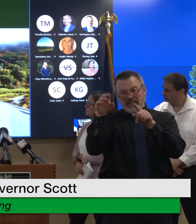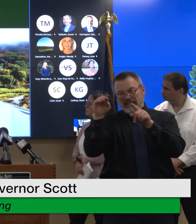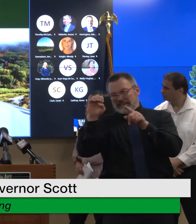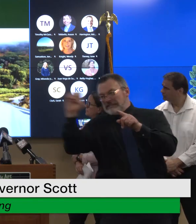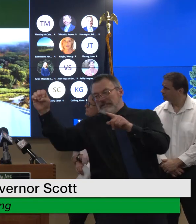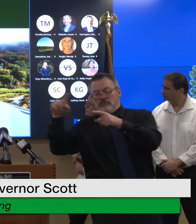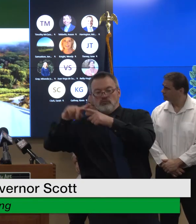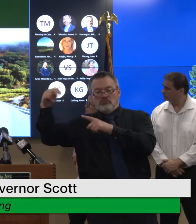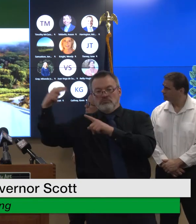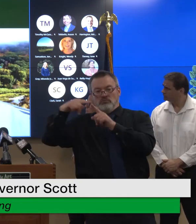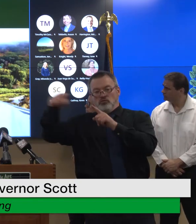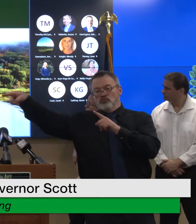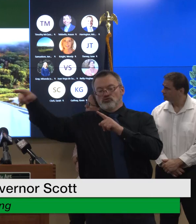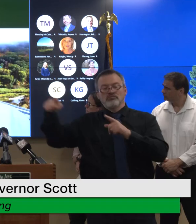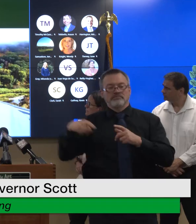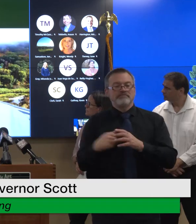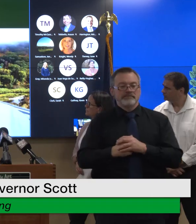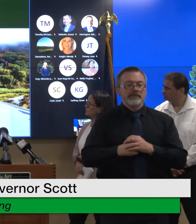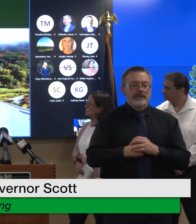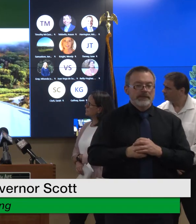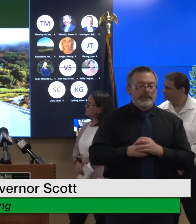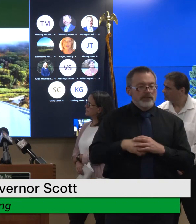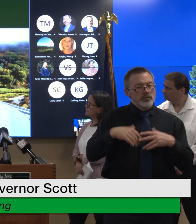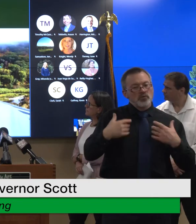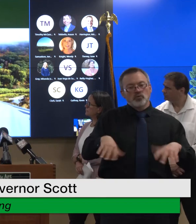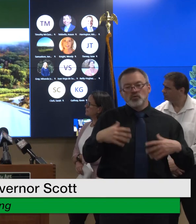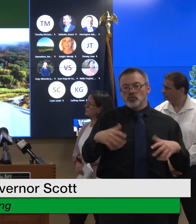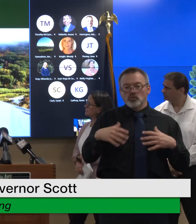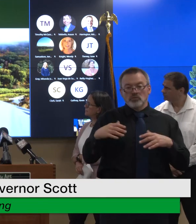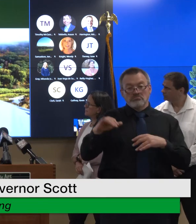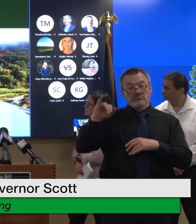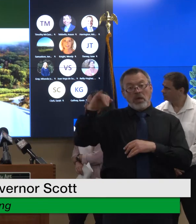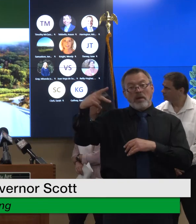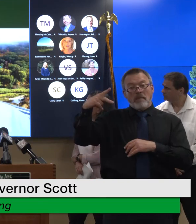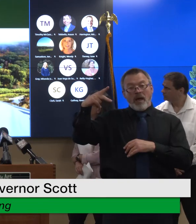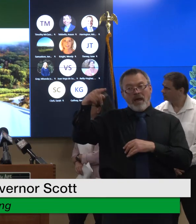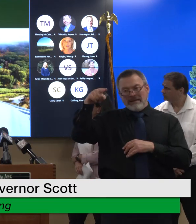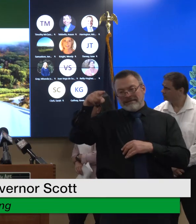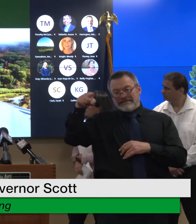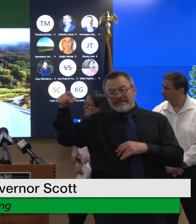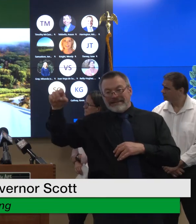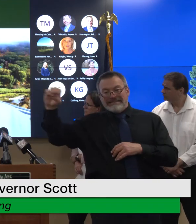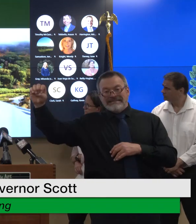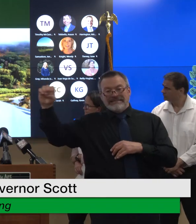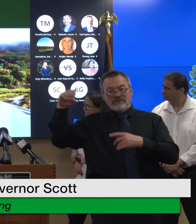of extensive damage from Island Pond east to Bloomfield.